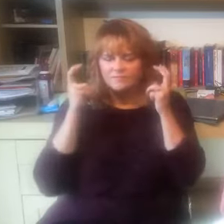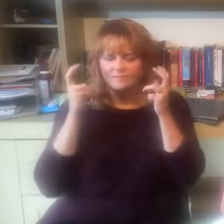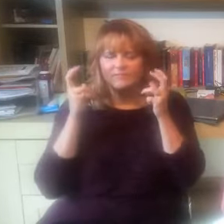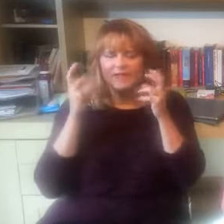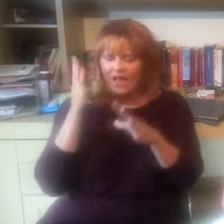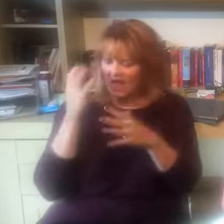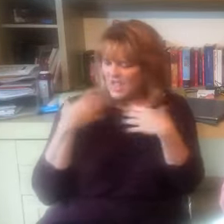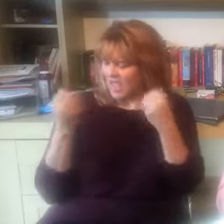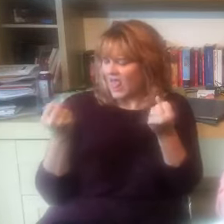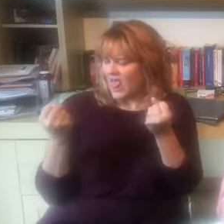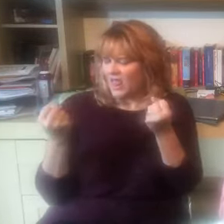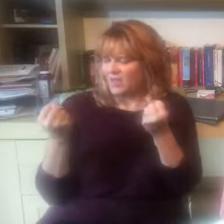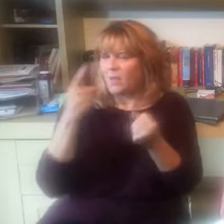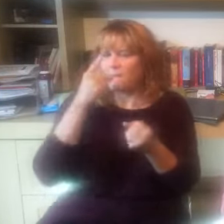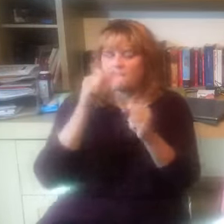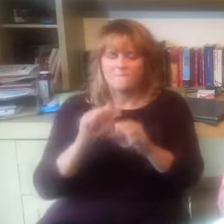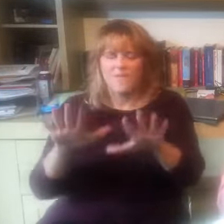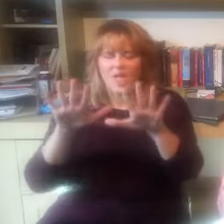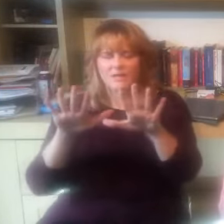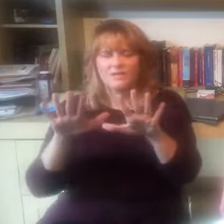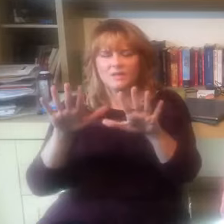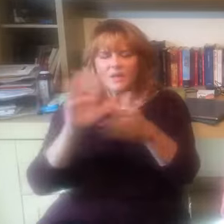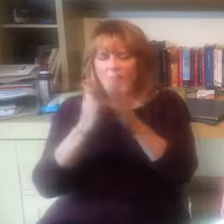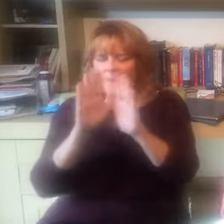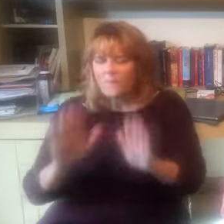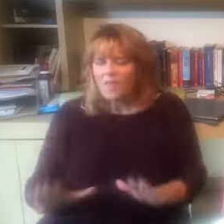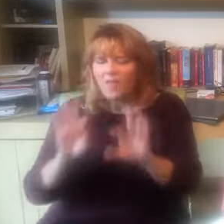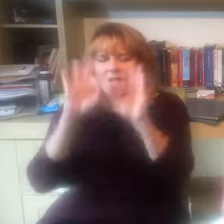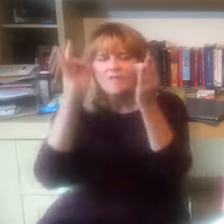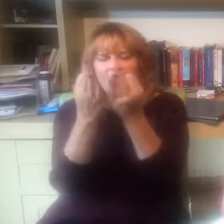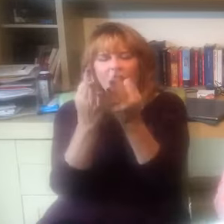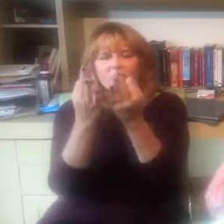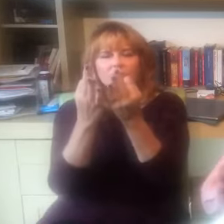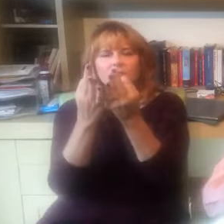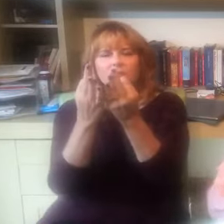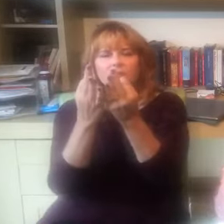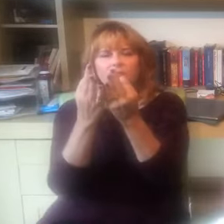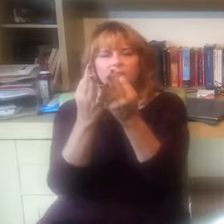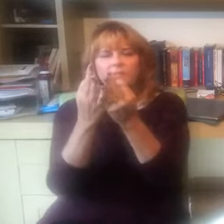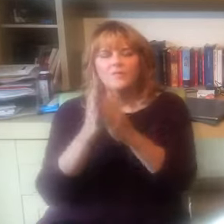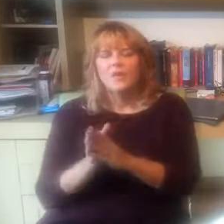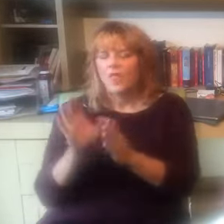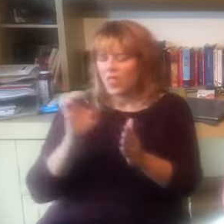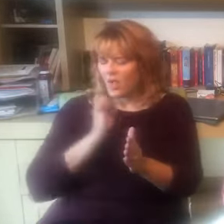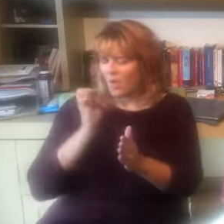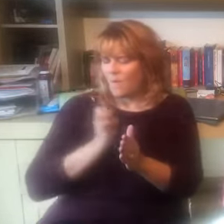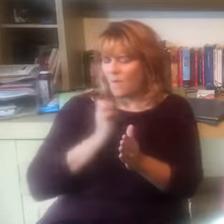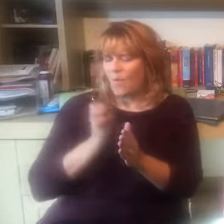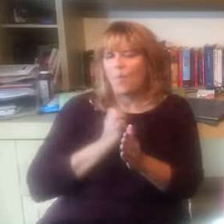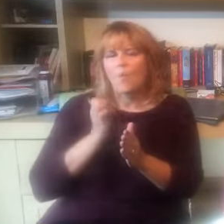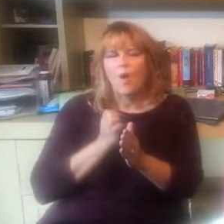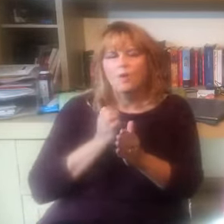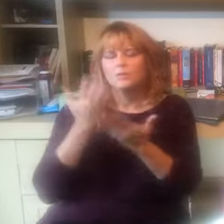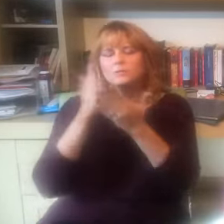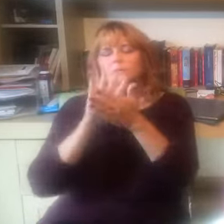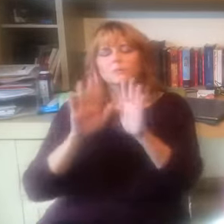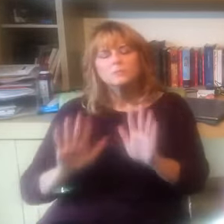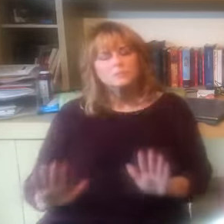them, you bless them, bring peace in their family, cause their emotional situation to be